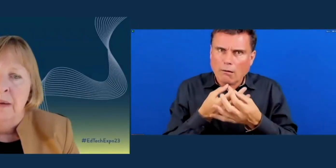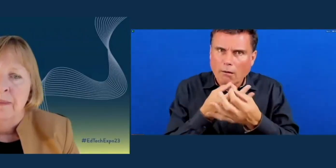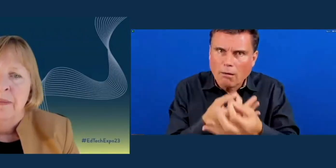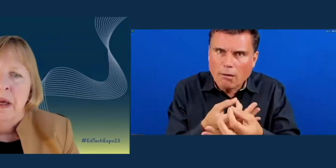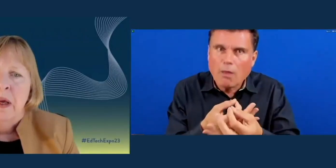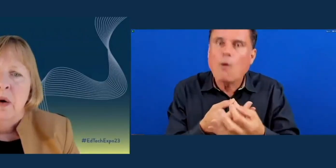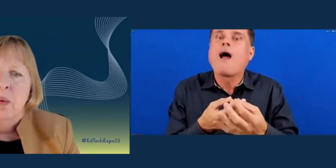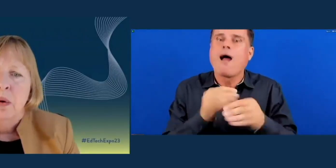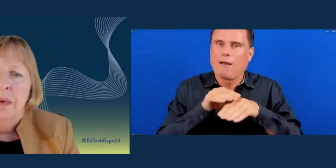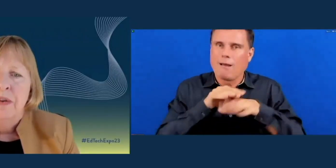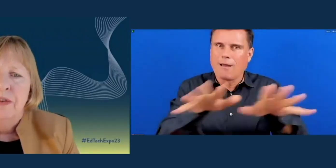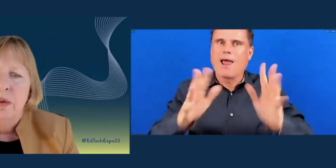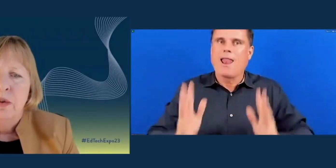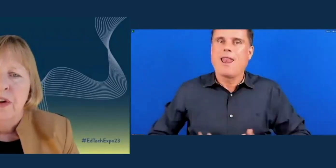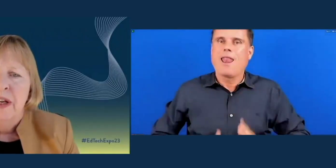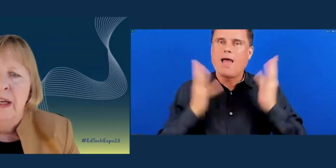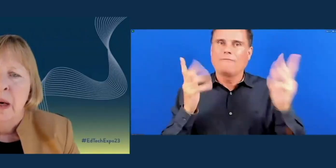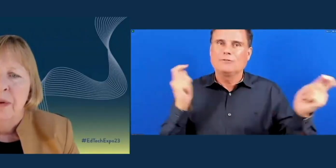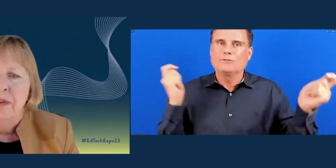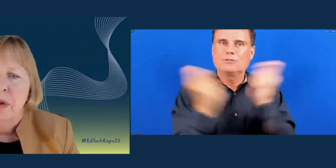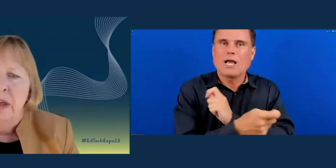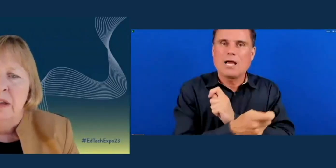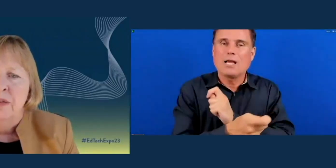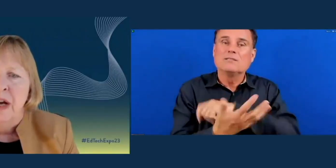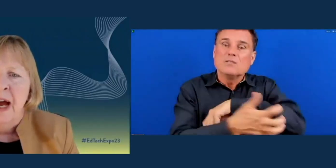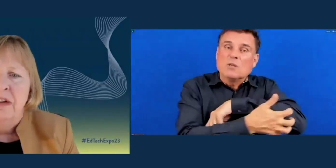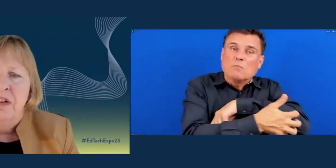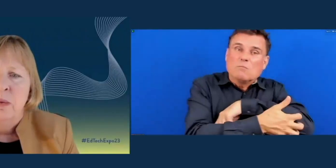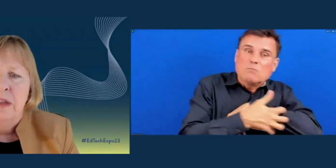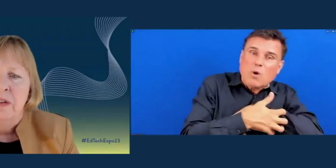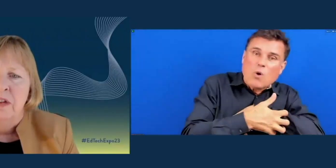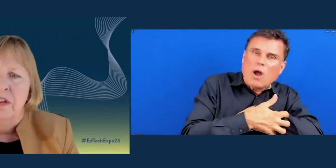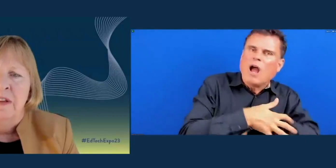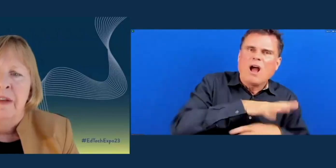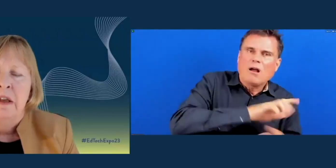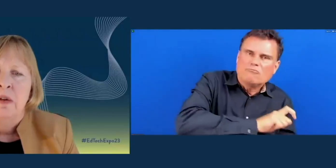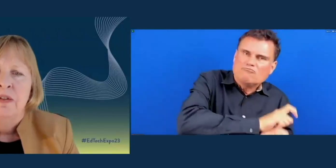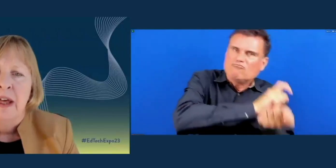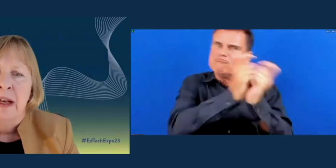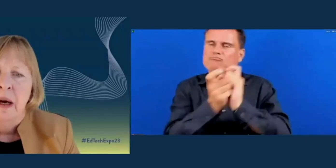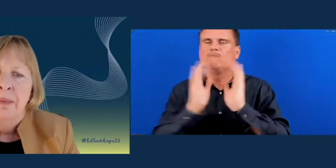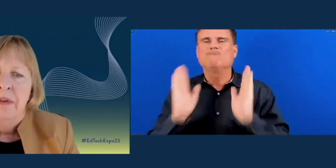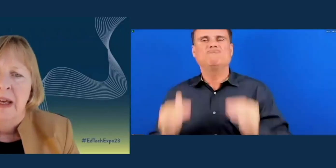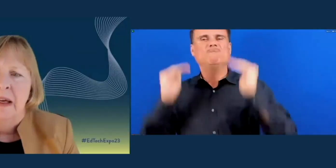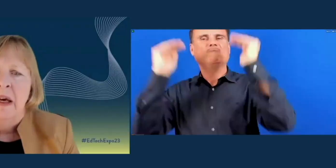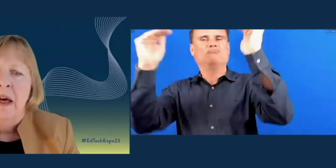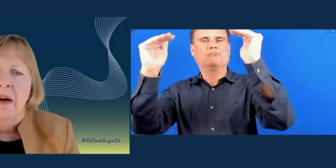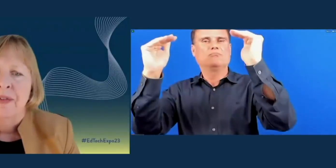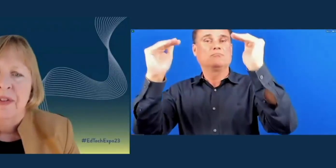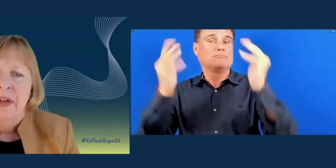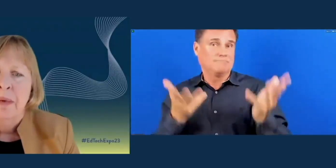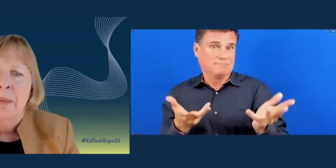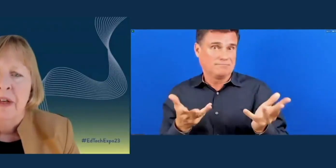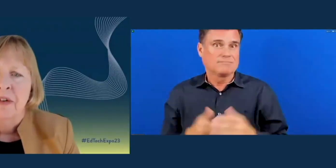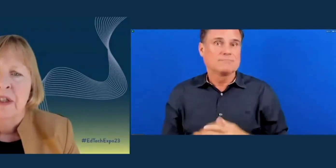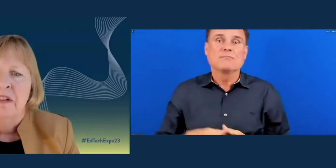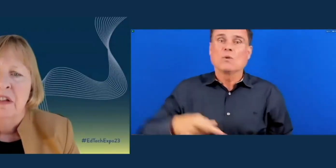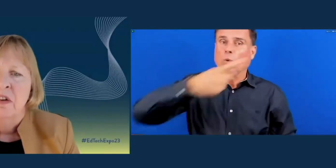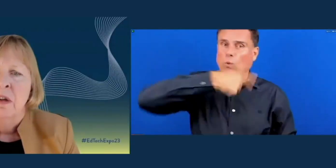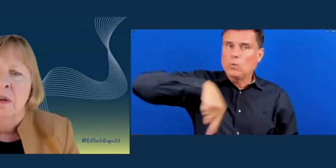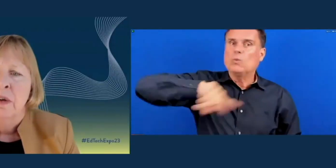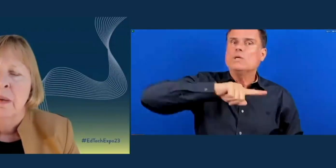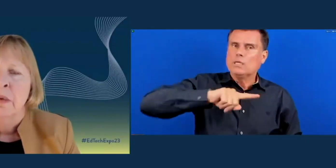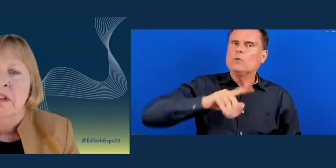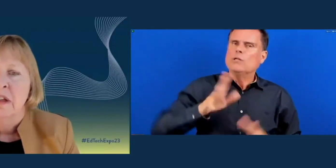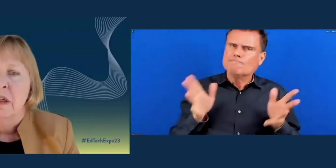poverty. We will pursue funding opportunities for action research in the use and uptake of supplementary